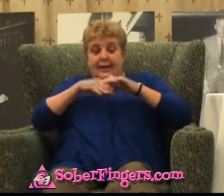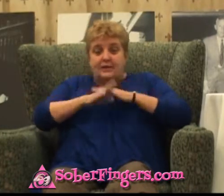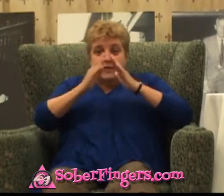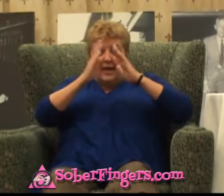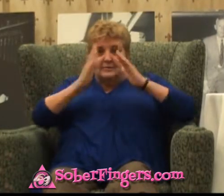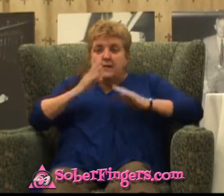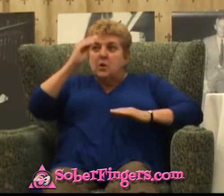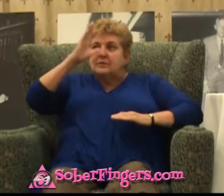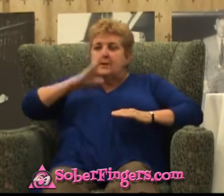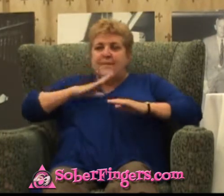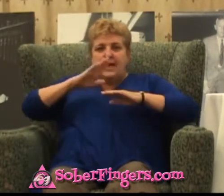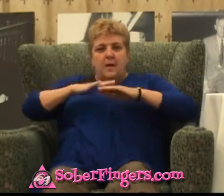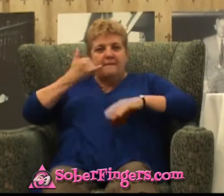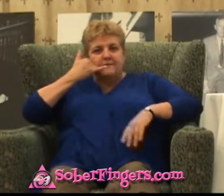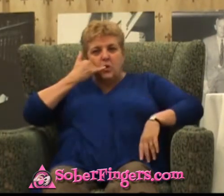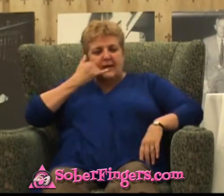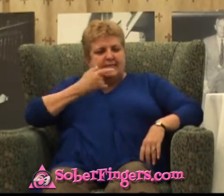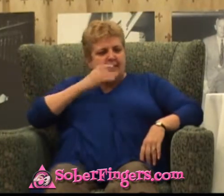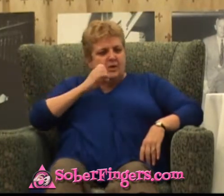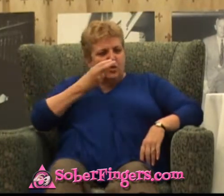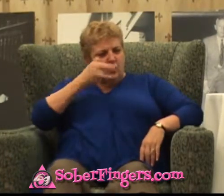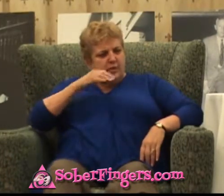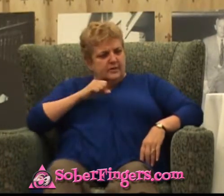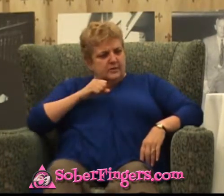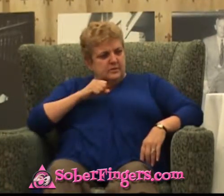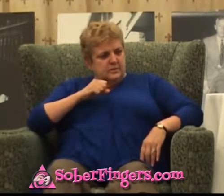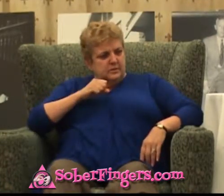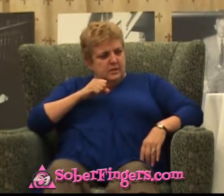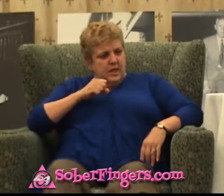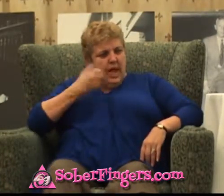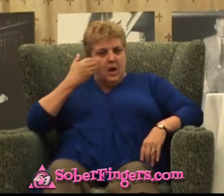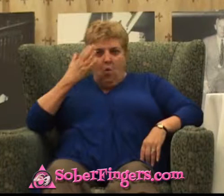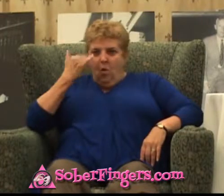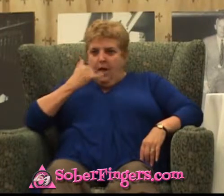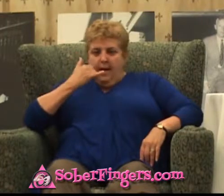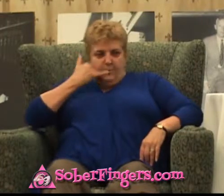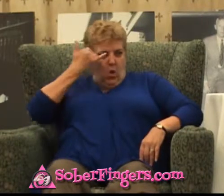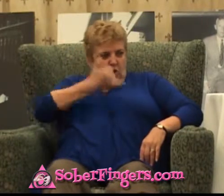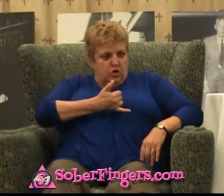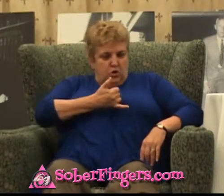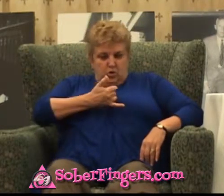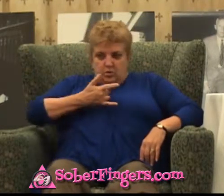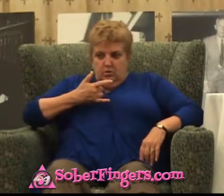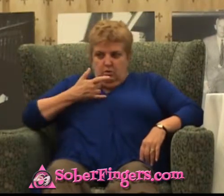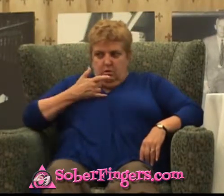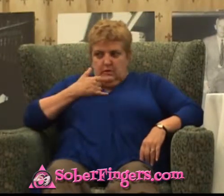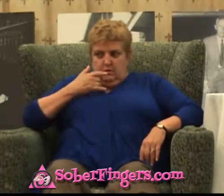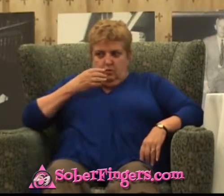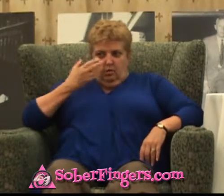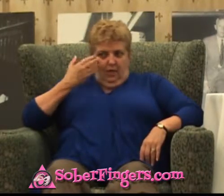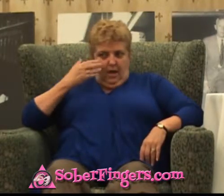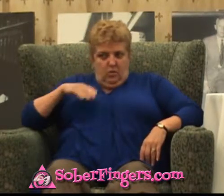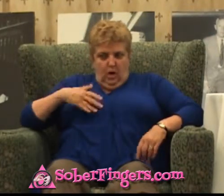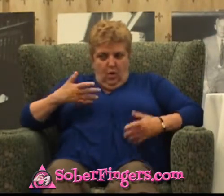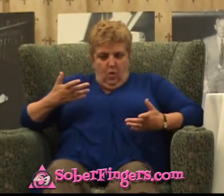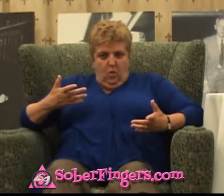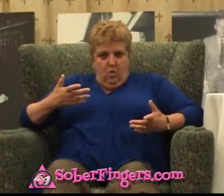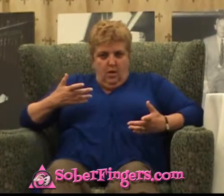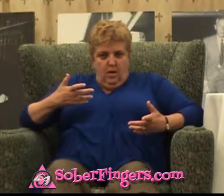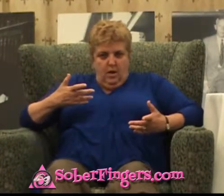other end of the phone, and he said, Chris, I don't know why I'm calling you. I said, well, I don't know either. He was out at Joshua Tree State